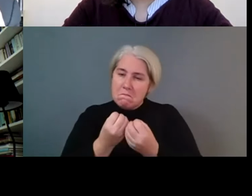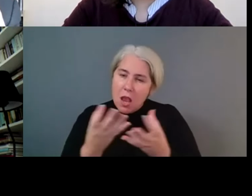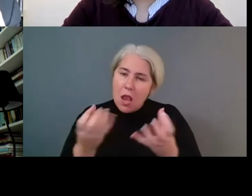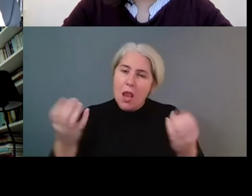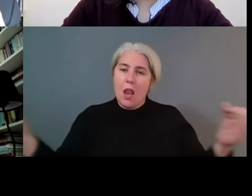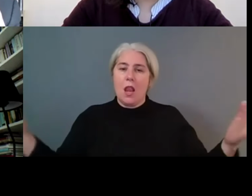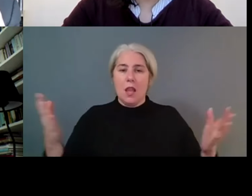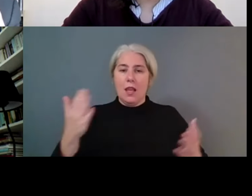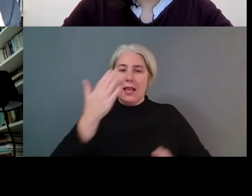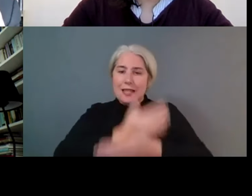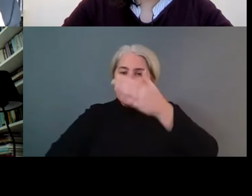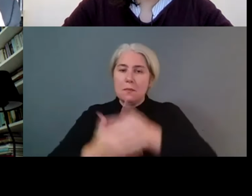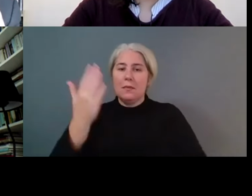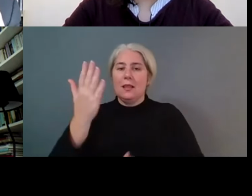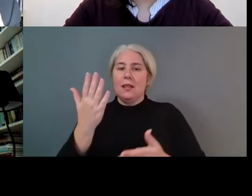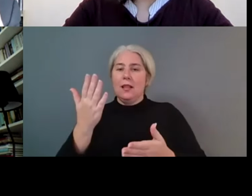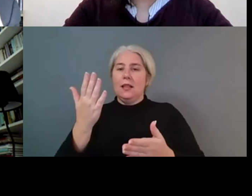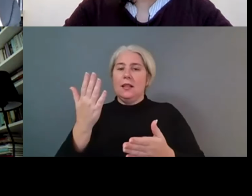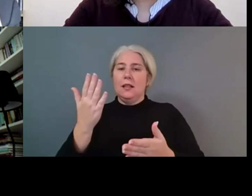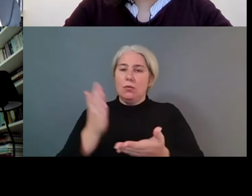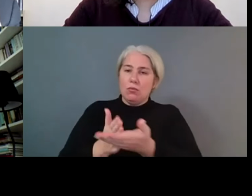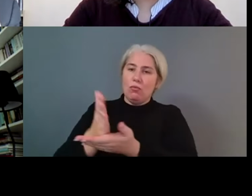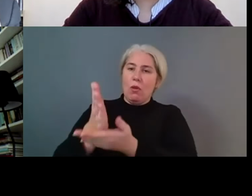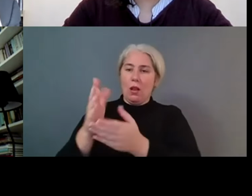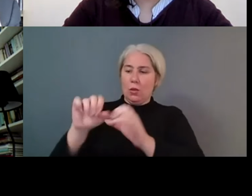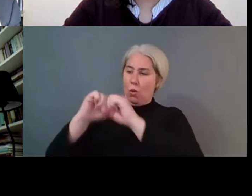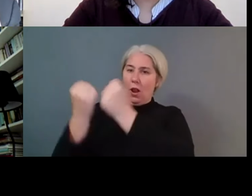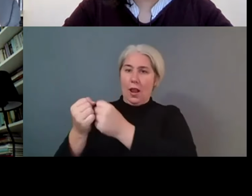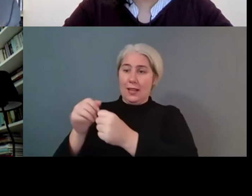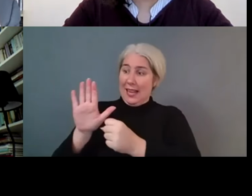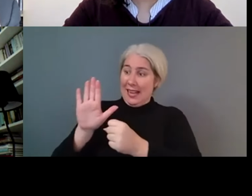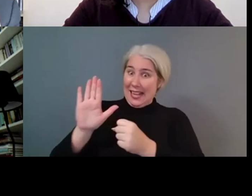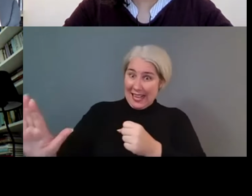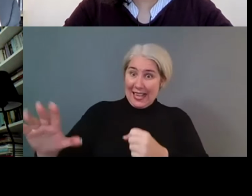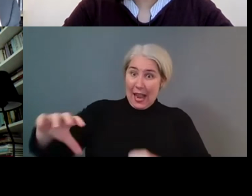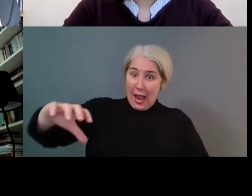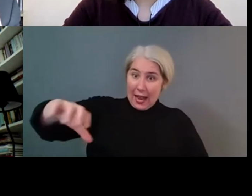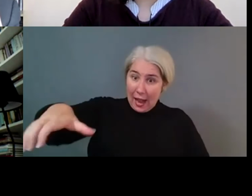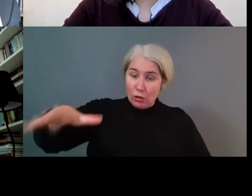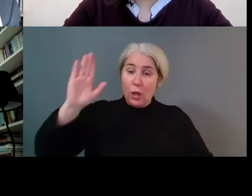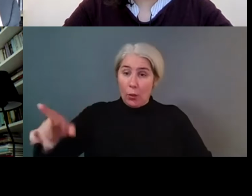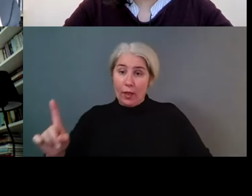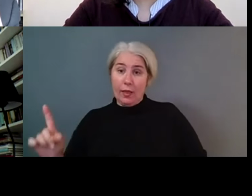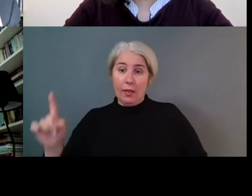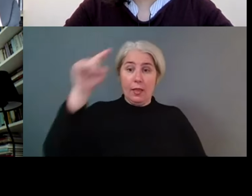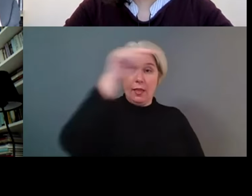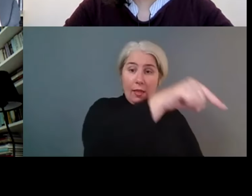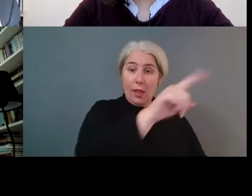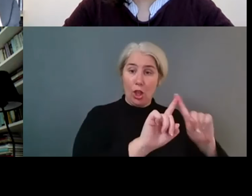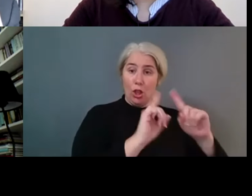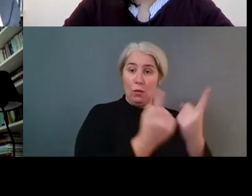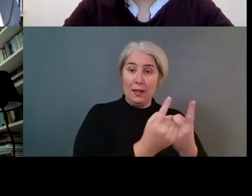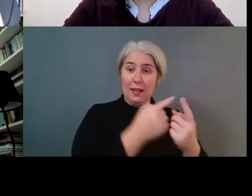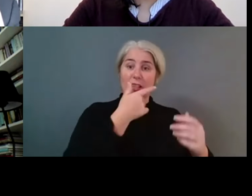take part in their country when the report of their country was being considered, but also you can